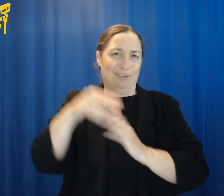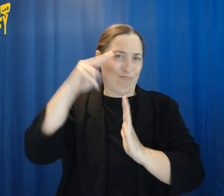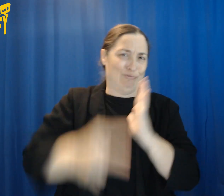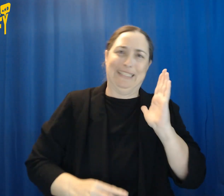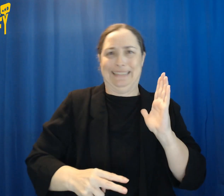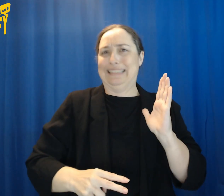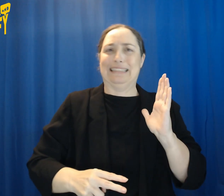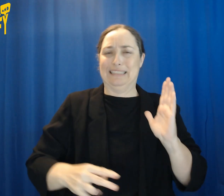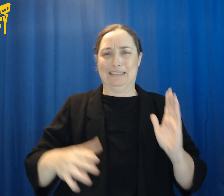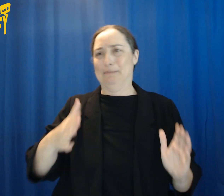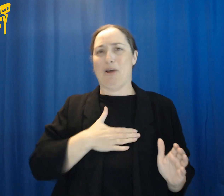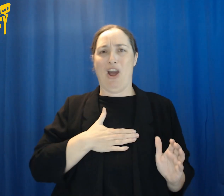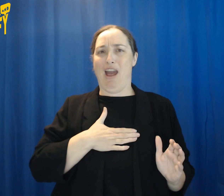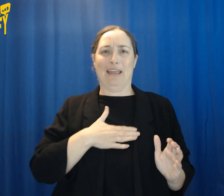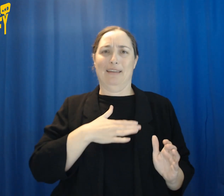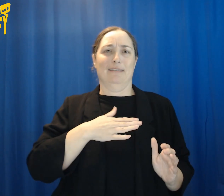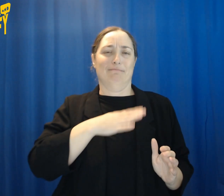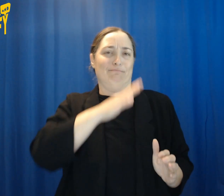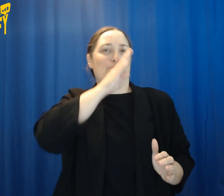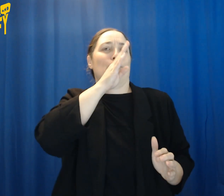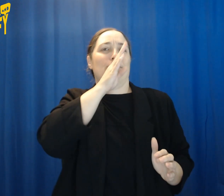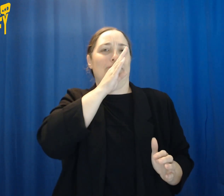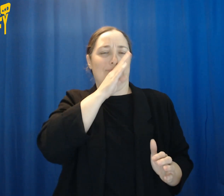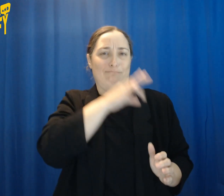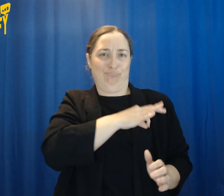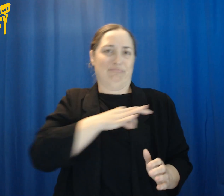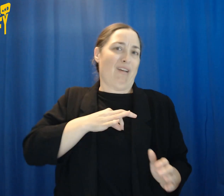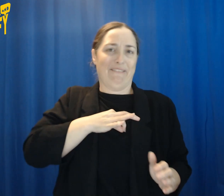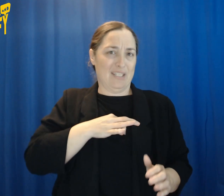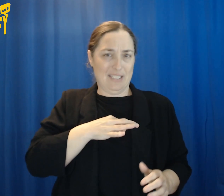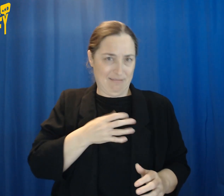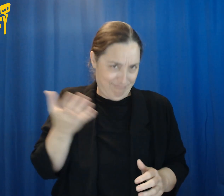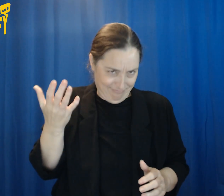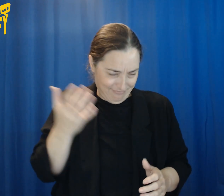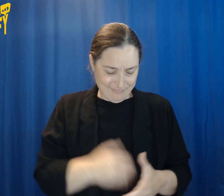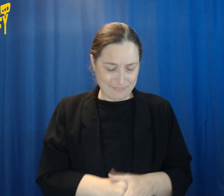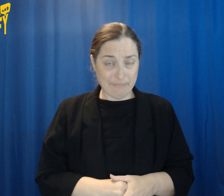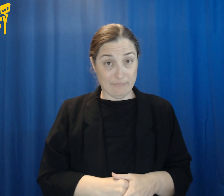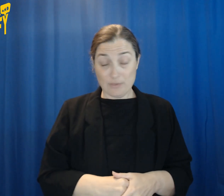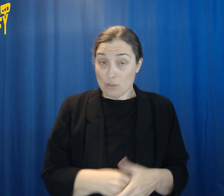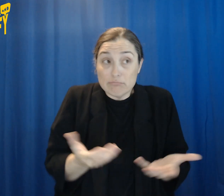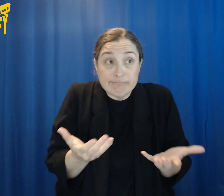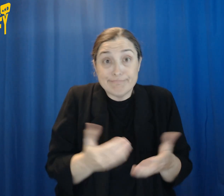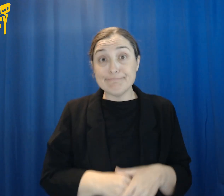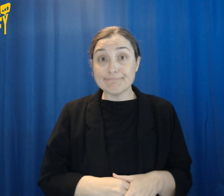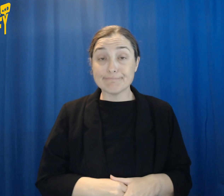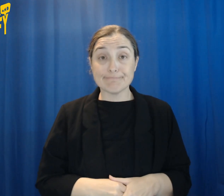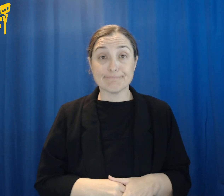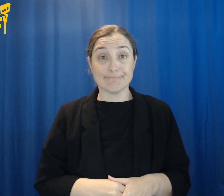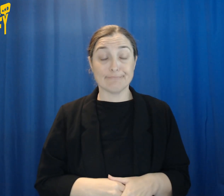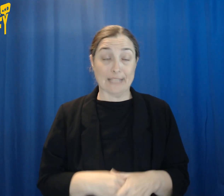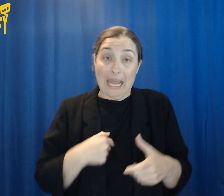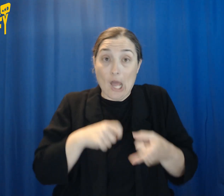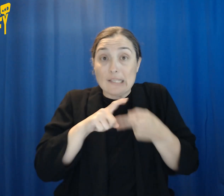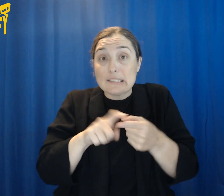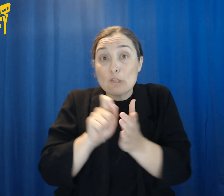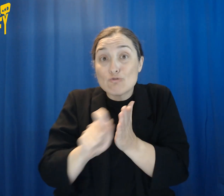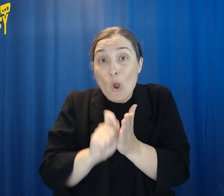inner workings of my books. And so they did. And of course I still did it because, well, I wanted to be a writer